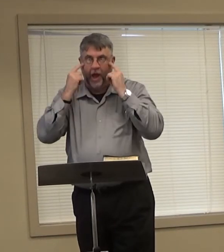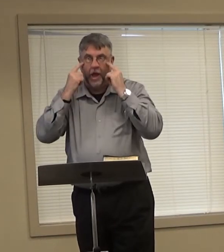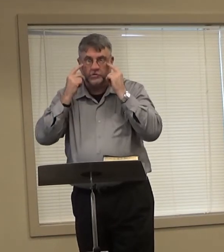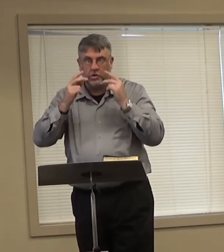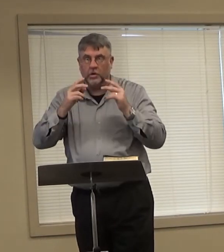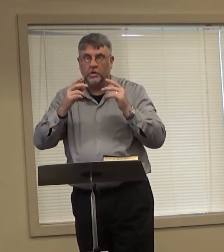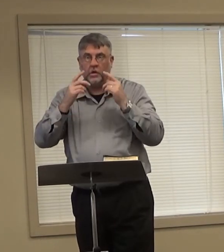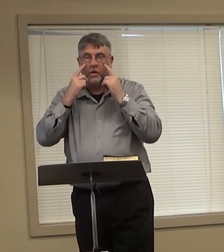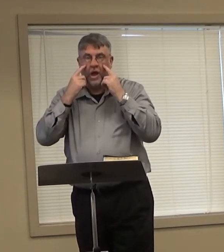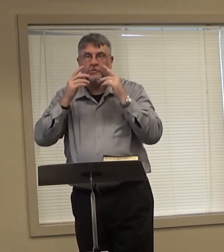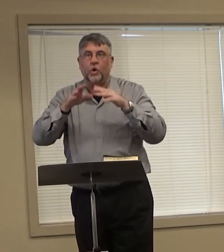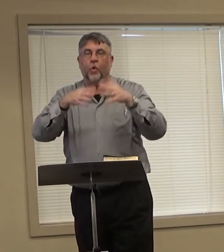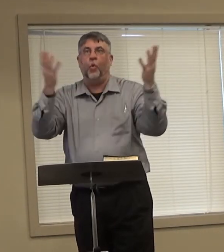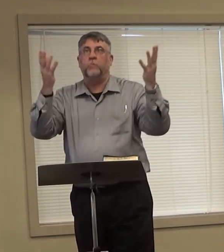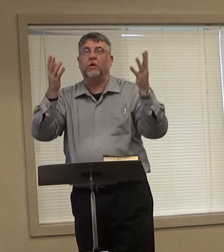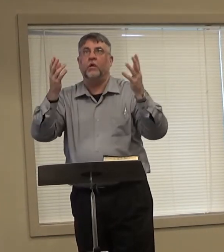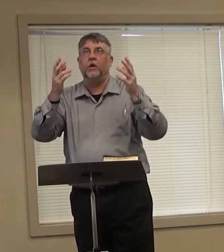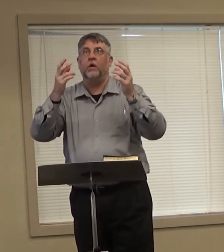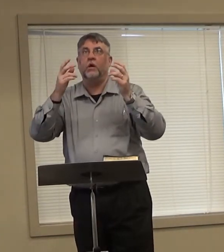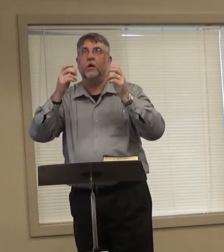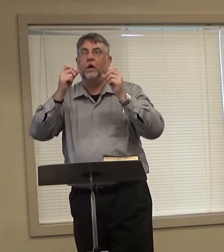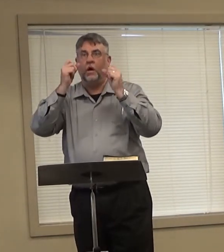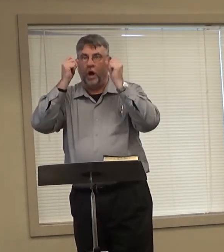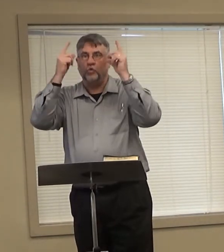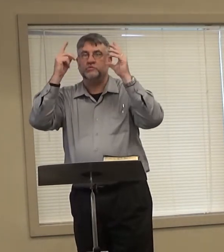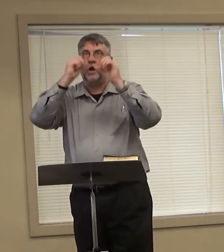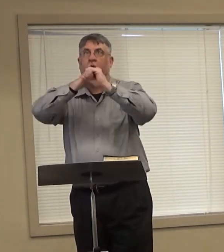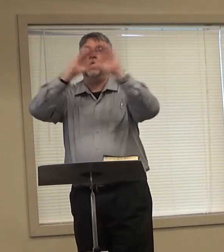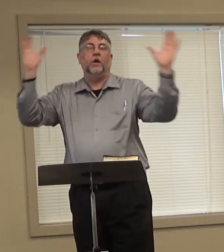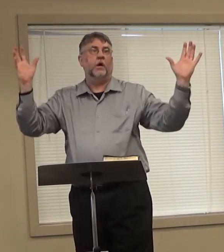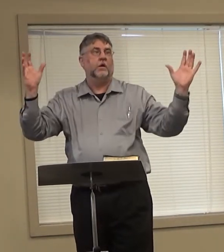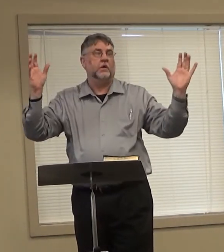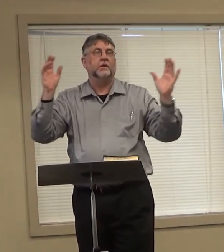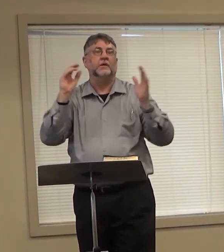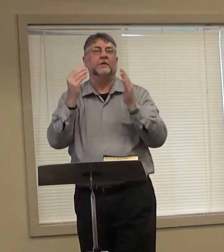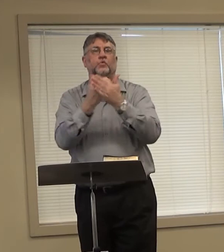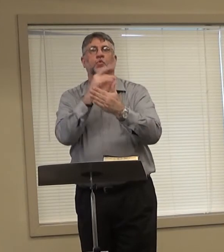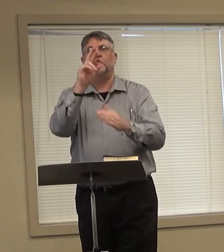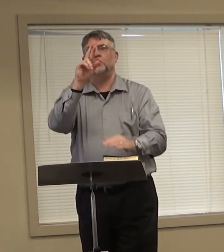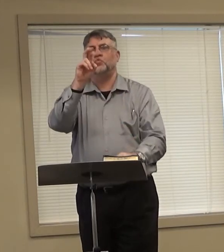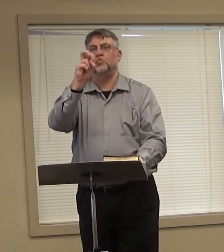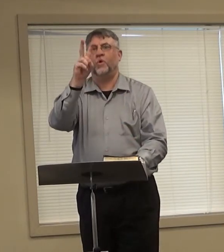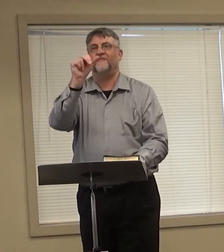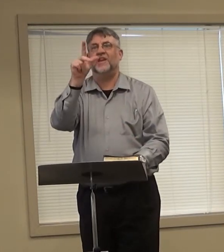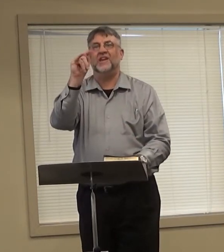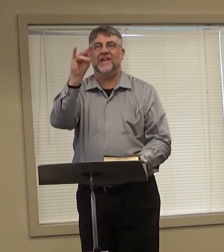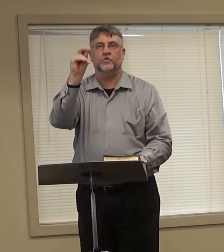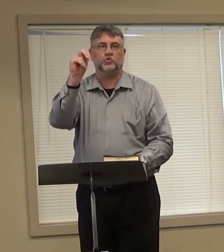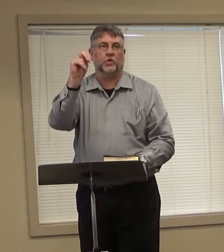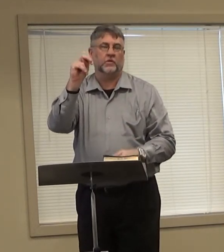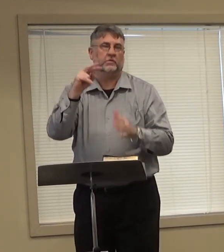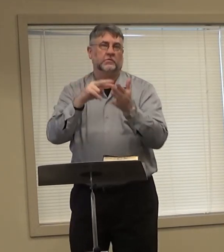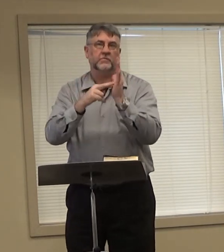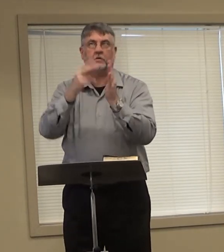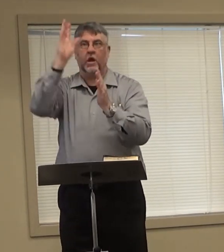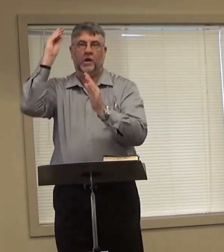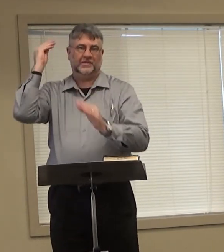more and more understanding. The eyes of your understanding. understanding will be opened. And you'll receive new revelation.